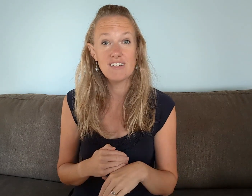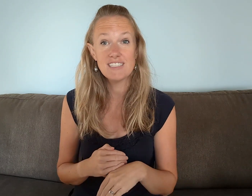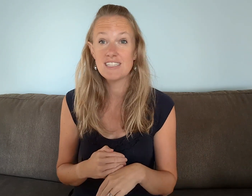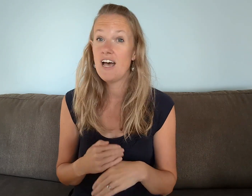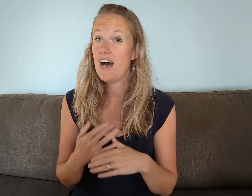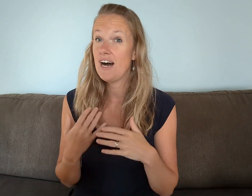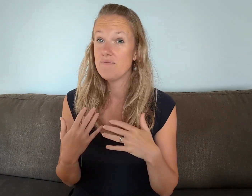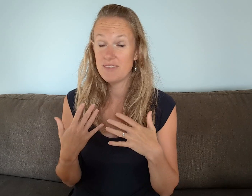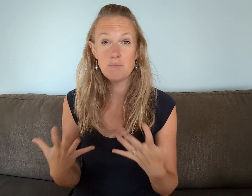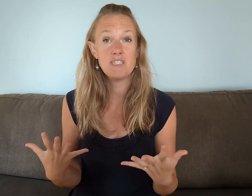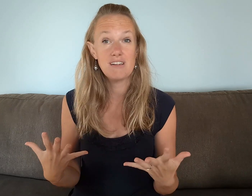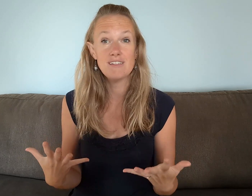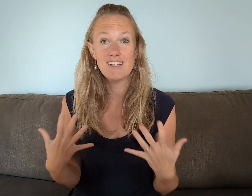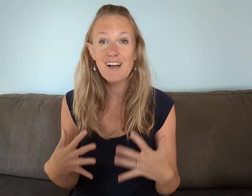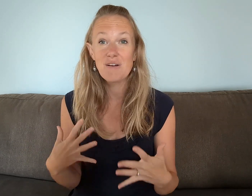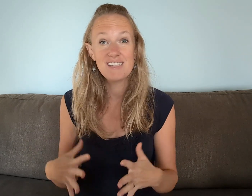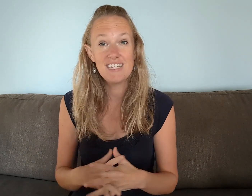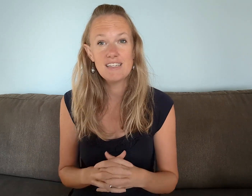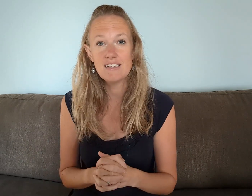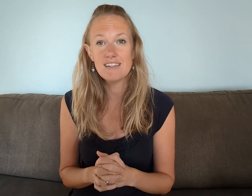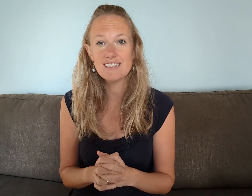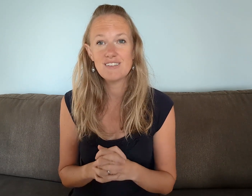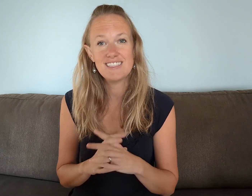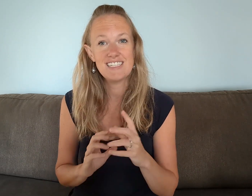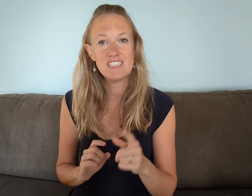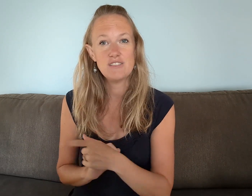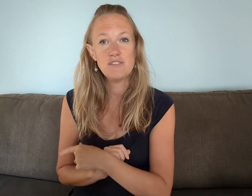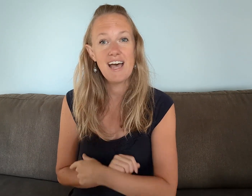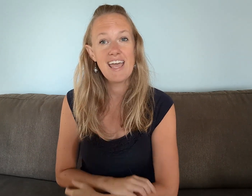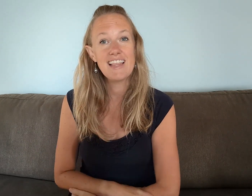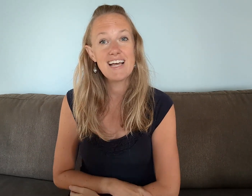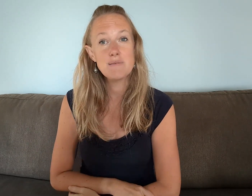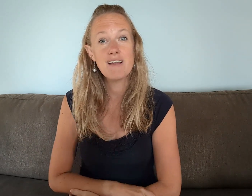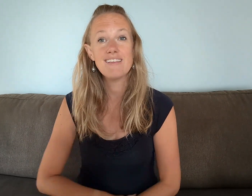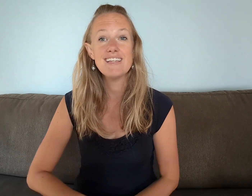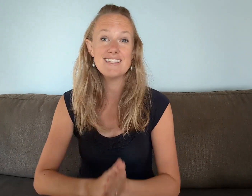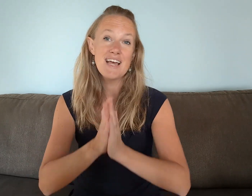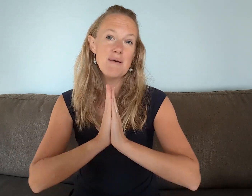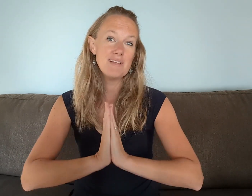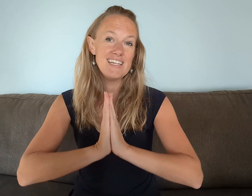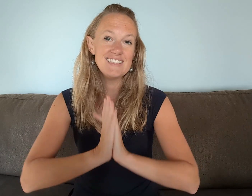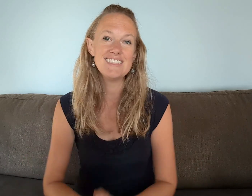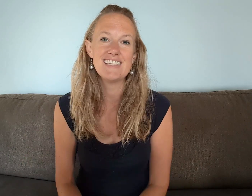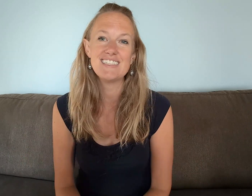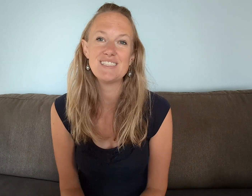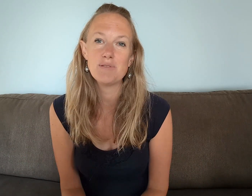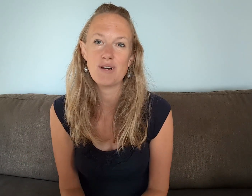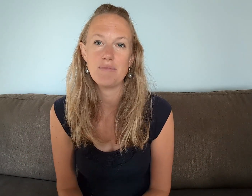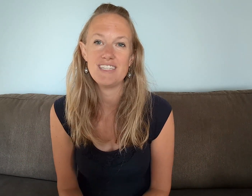lyrics. This particular song, I really needed the lyrics, so I suggest you do that. And last but not least, please consider subscribing to the